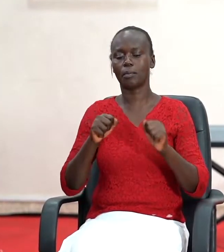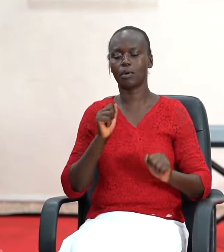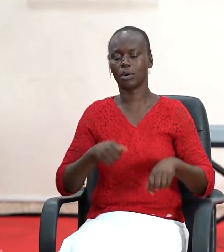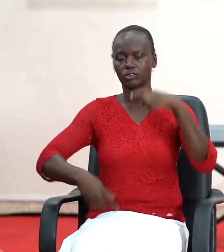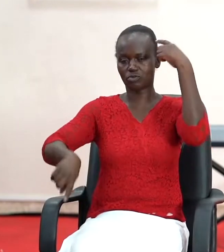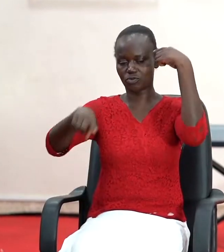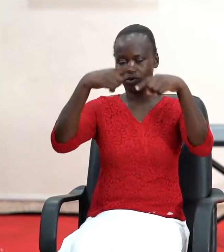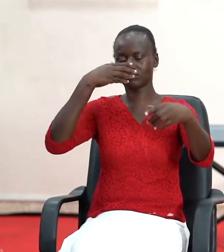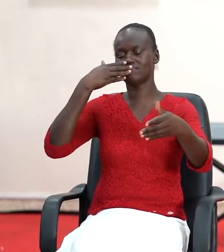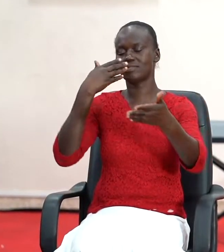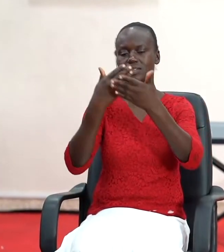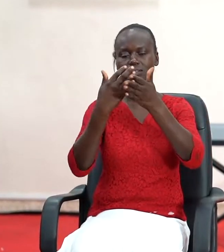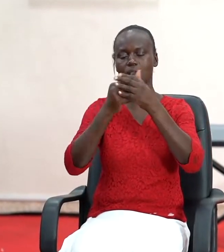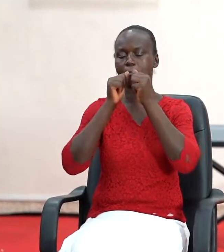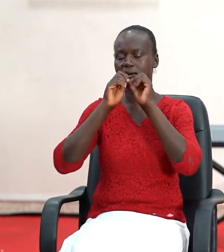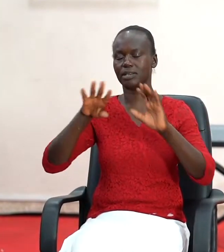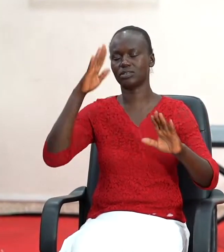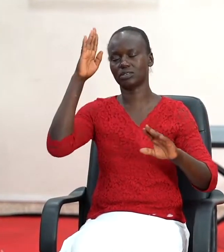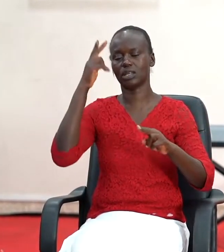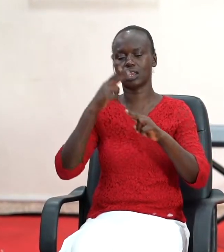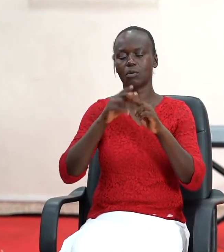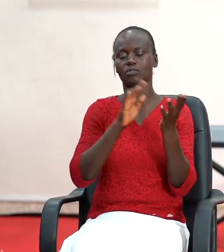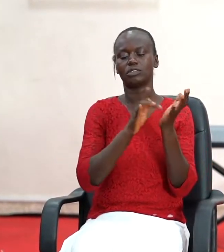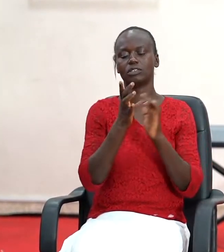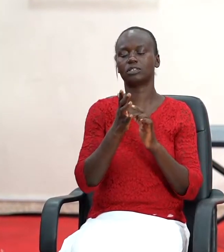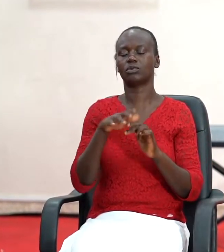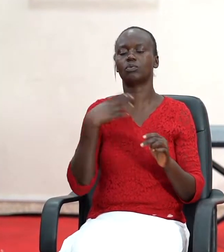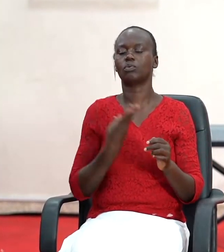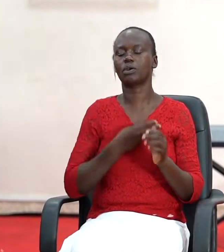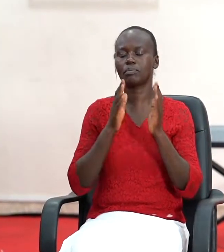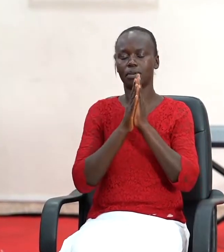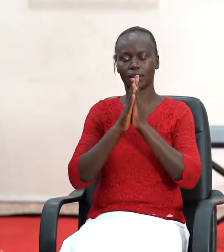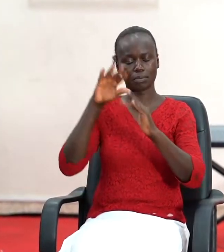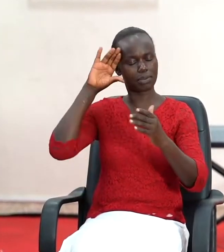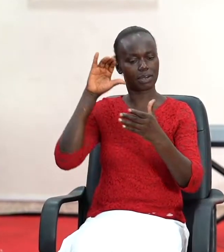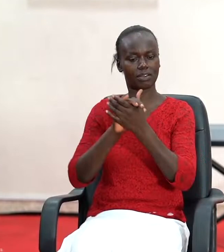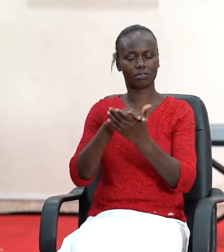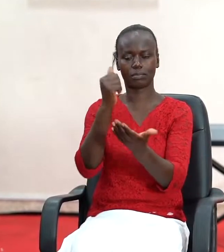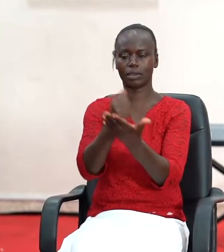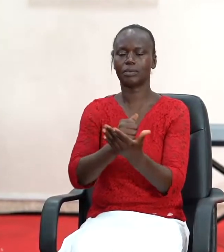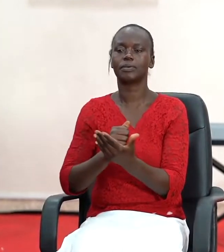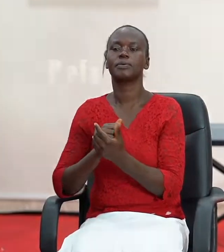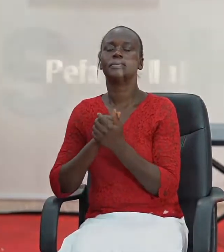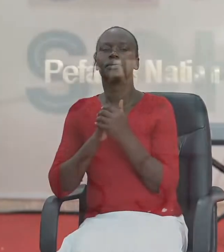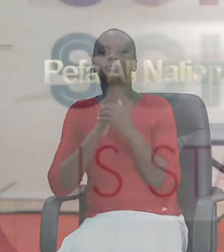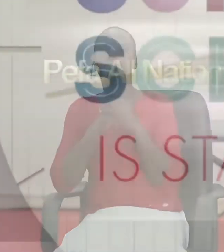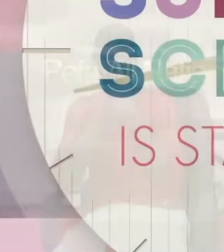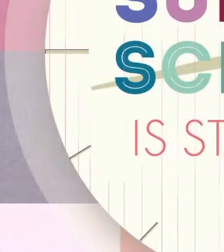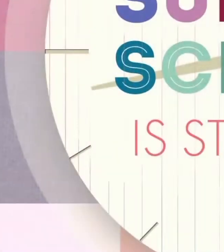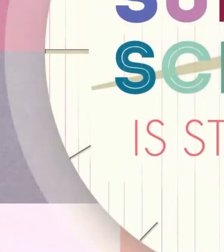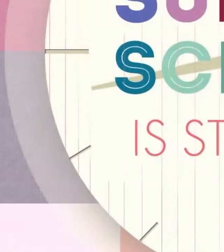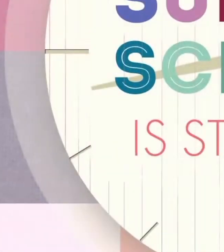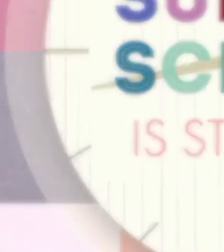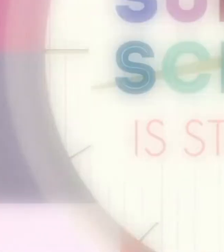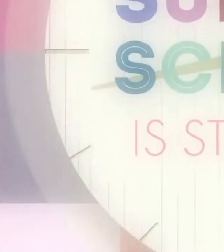O God. We thank you and we bless you. In the name of Jesus, we pray, believing and trusting. Amen.